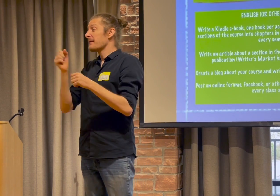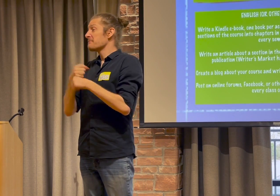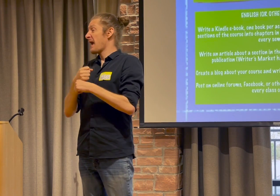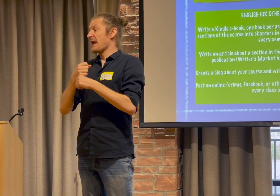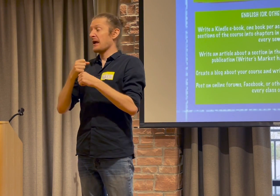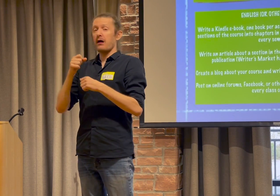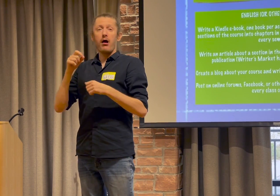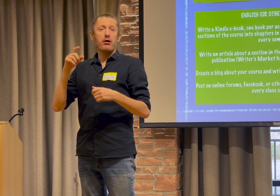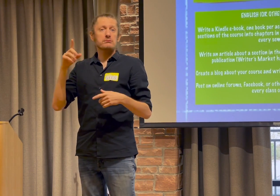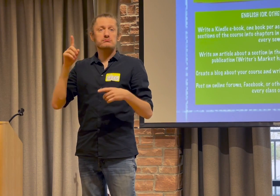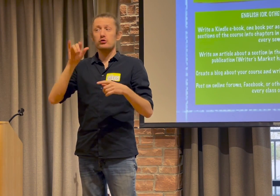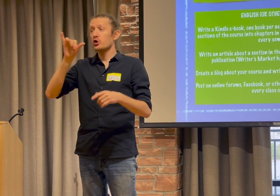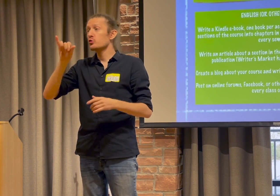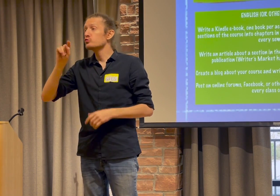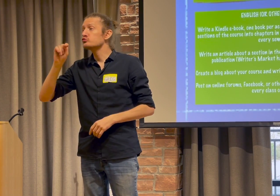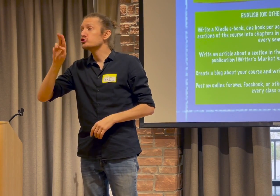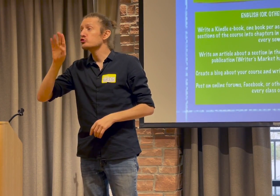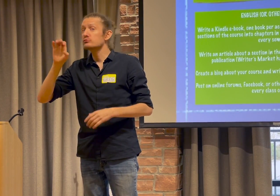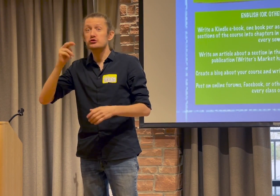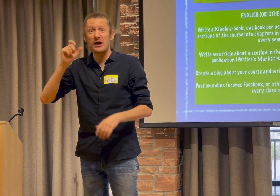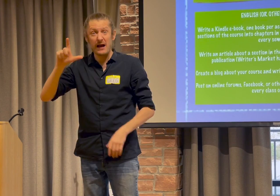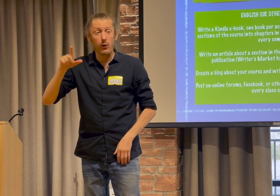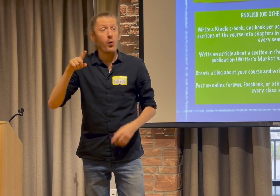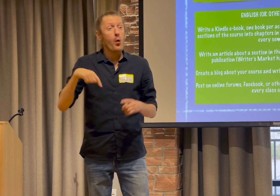or a series. Maybe sell it later on.